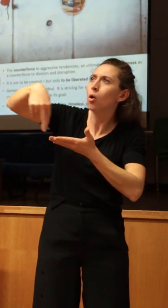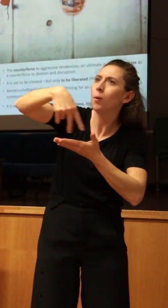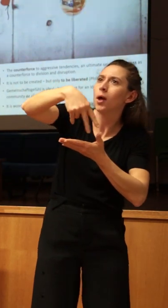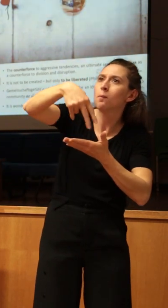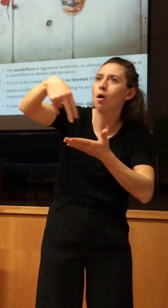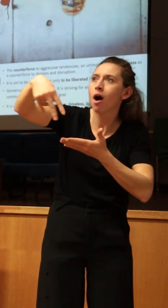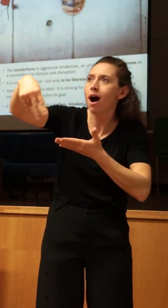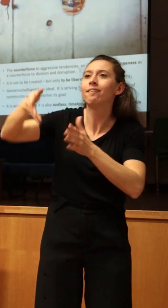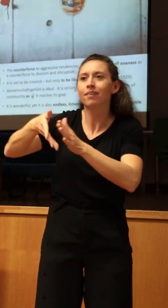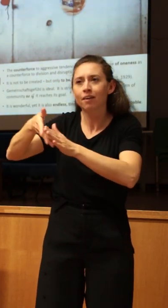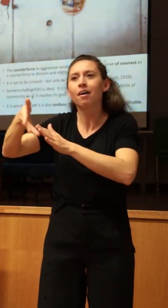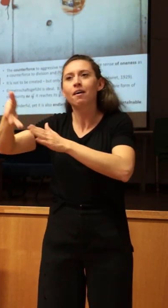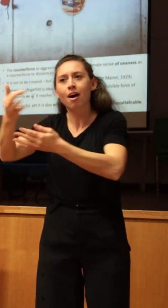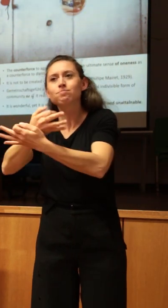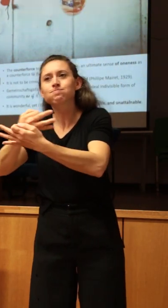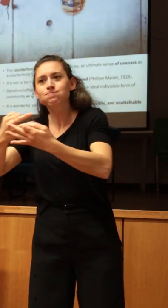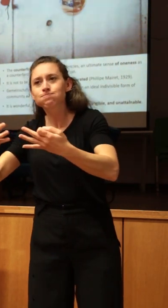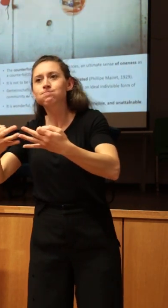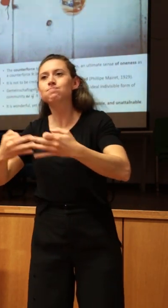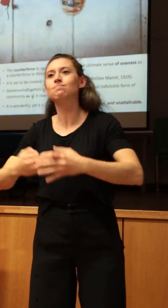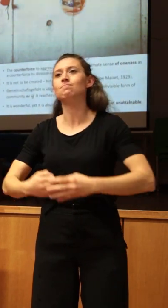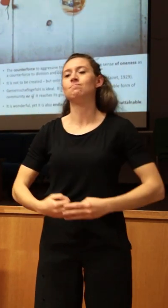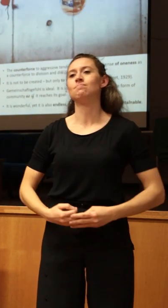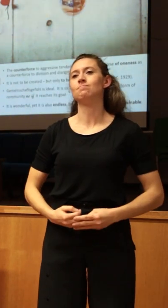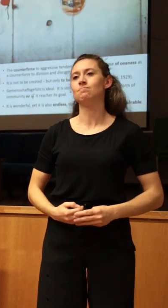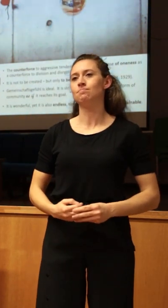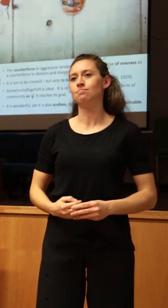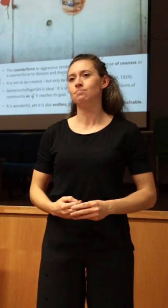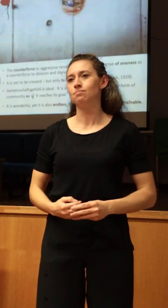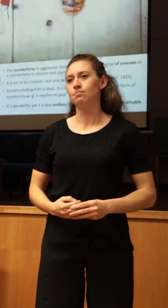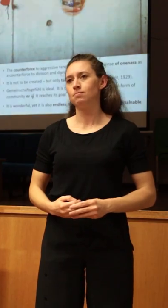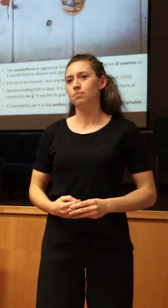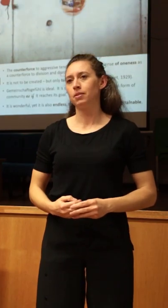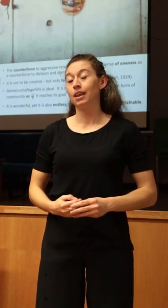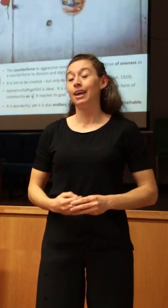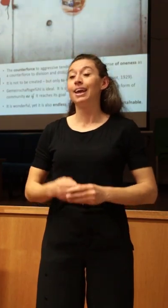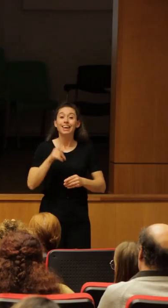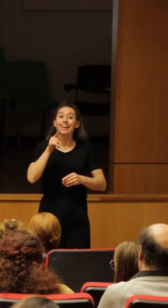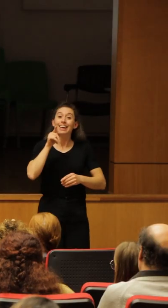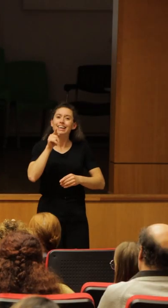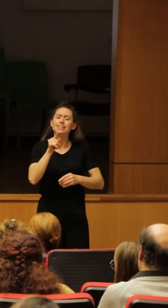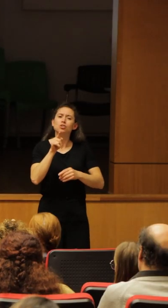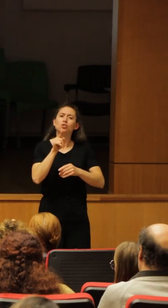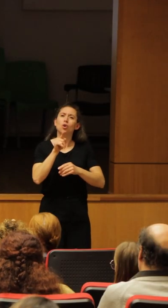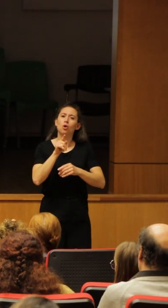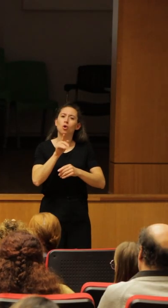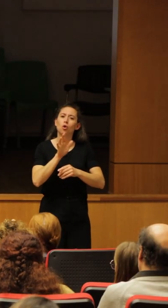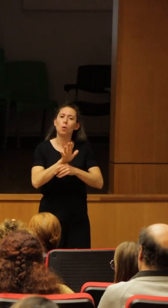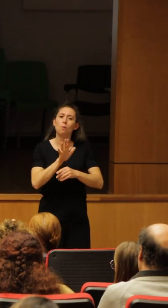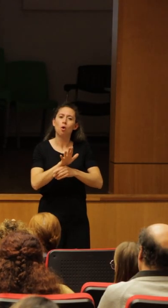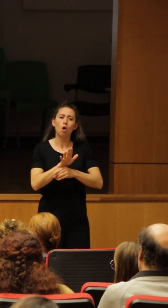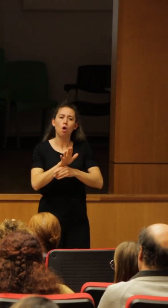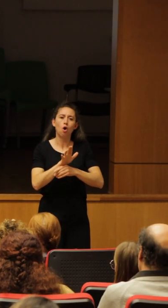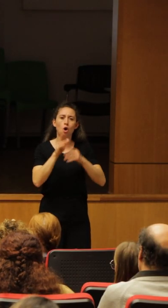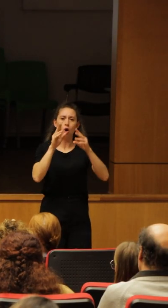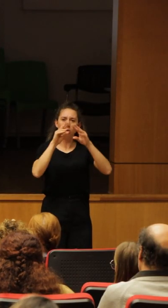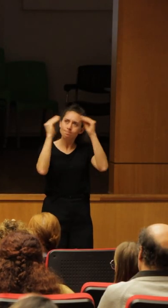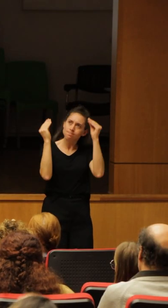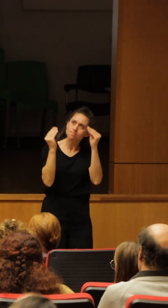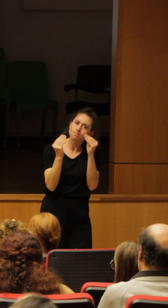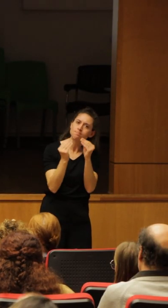dirección correcta. The sense of ultimate oneness. Ese sentido de oneness, de lo